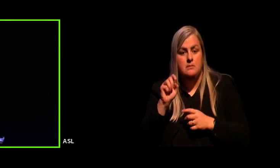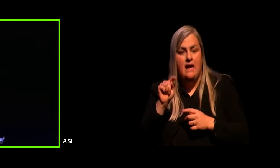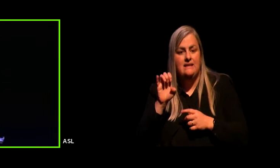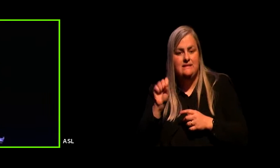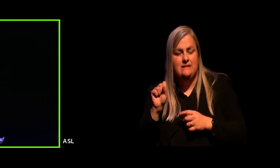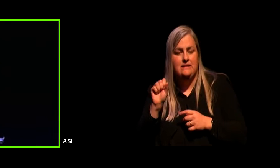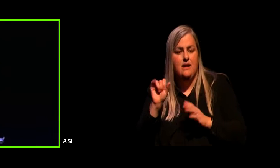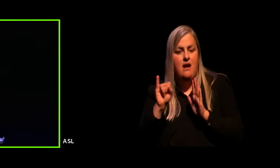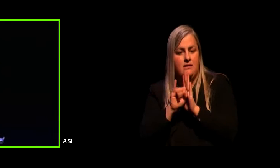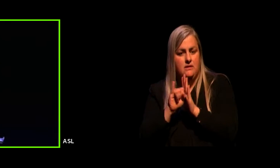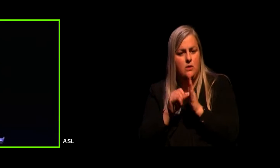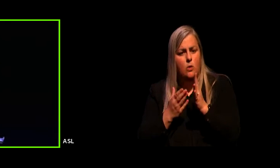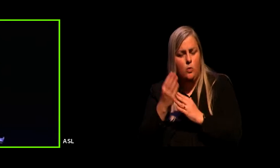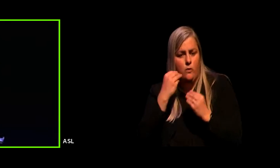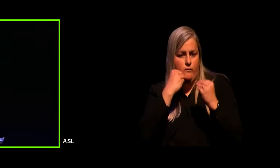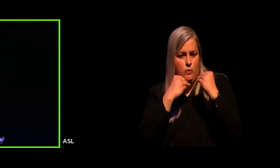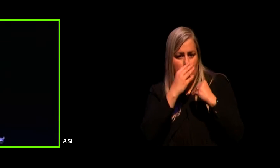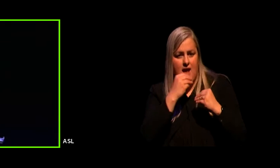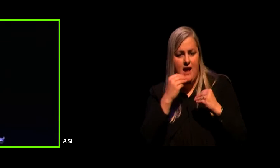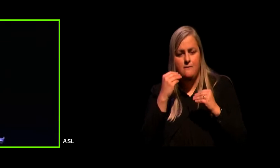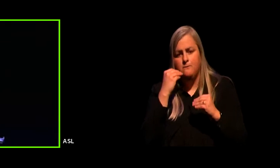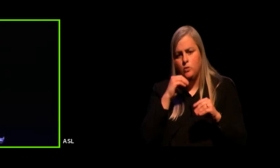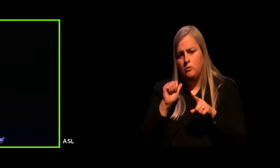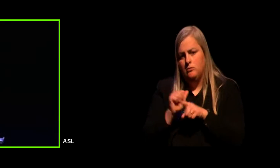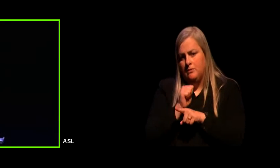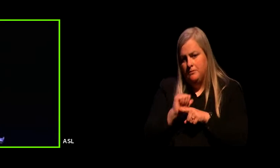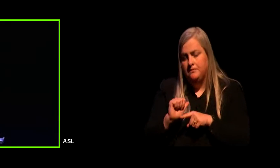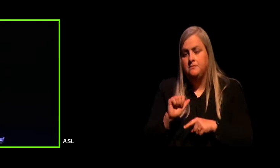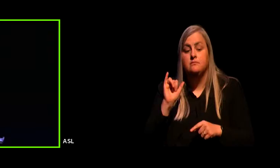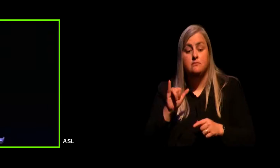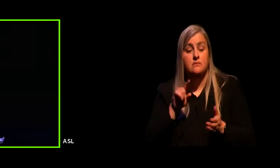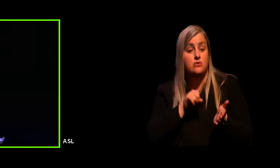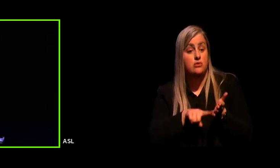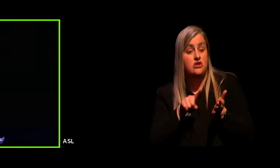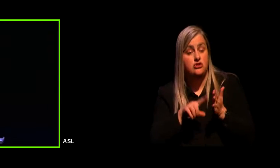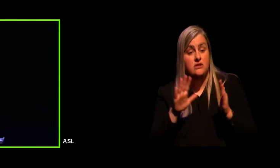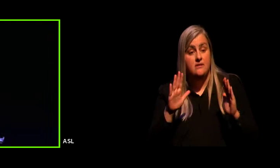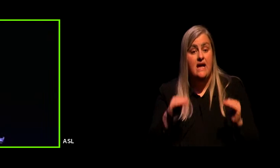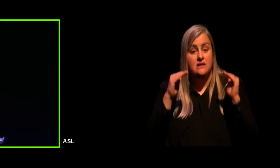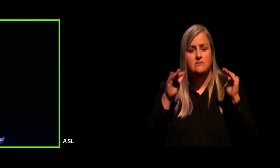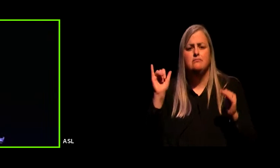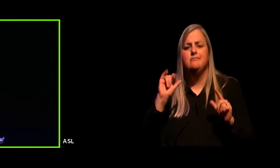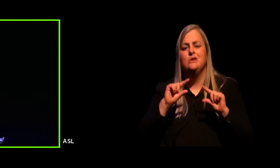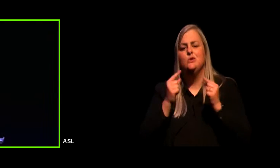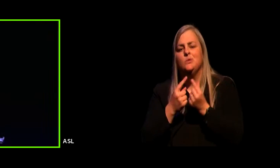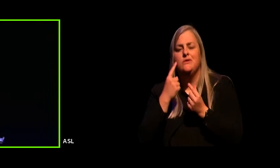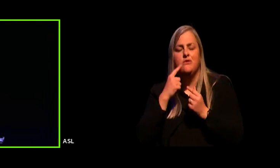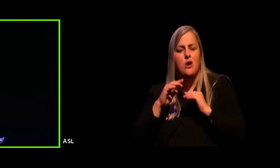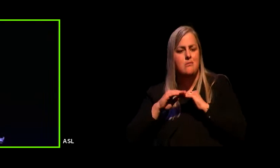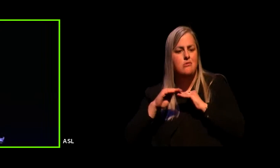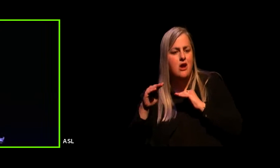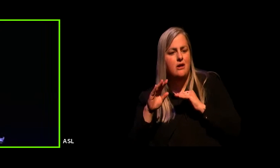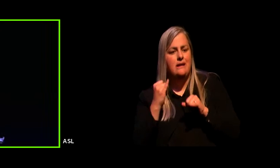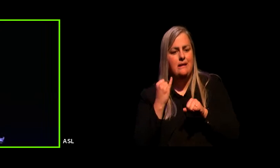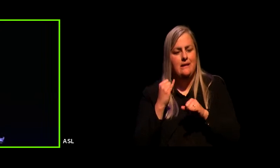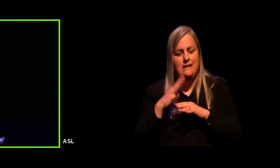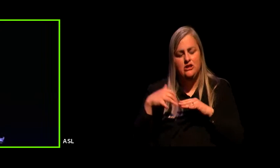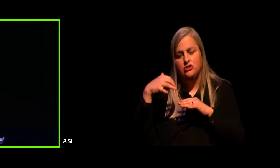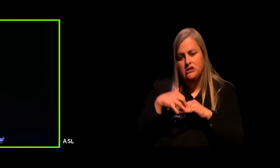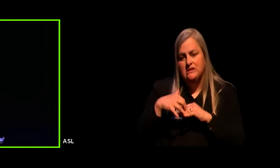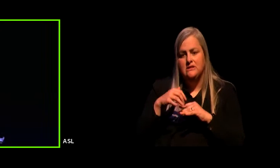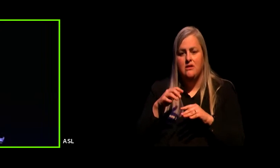and food-related practices. And the research advancements of groups like the Institute of Prairie and Indigenous Archaeology are helping